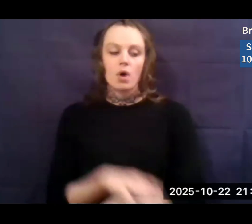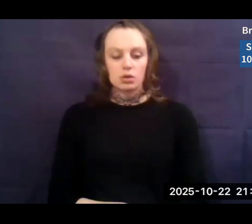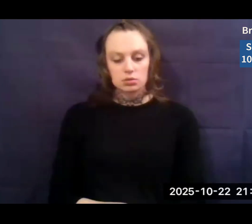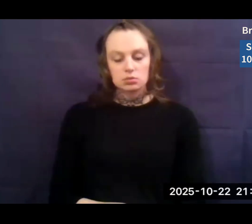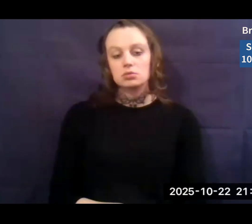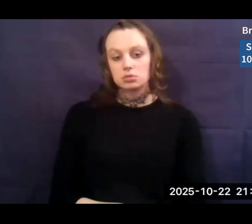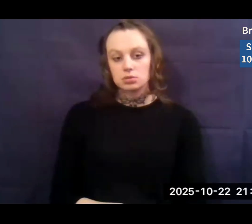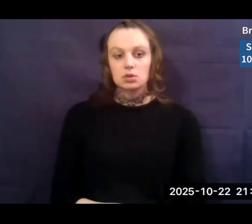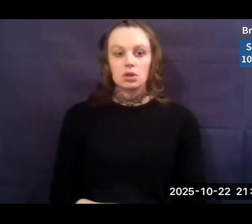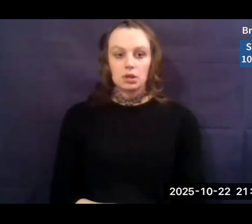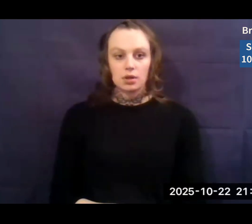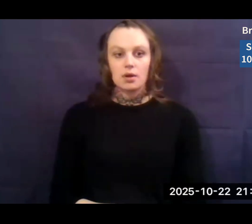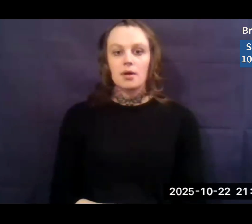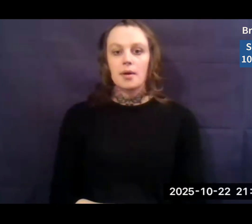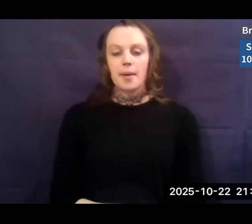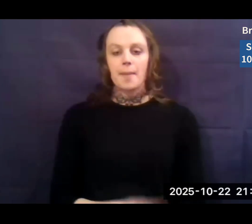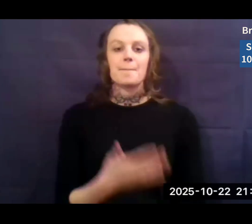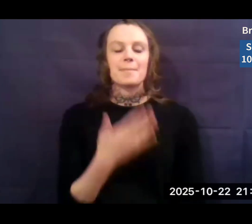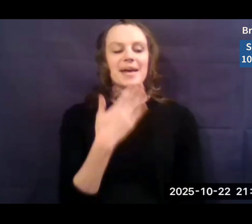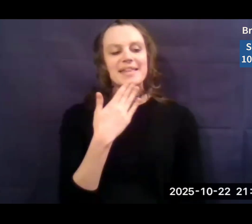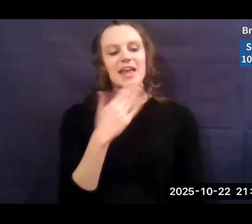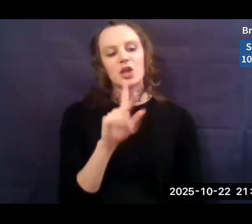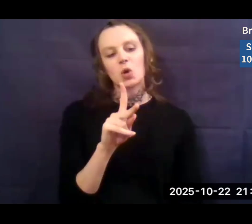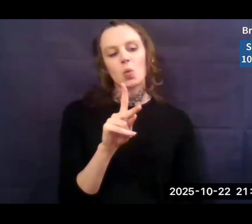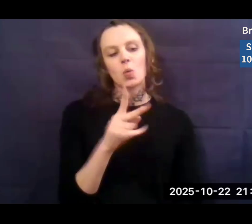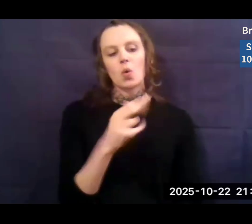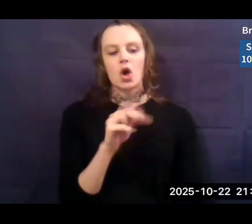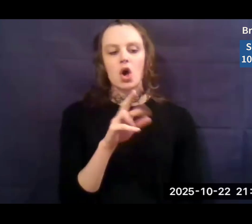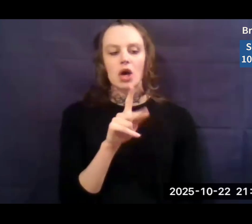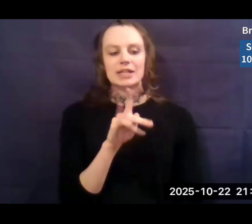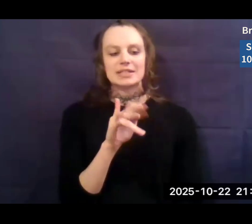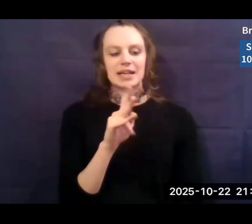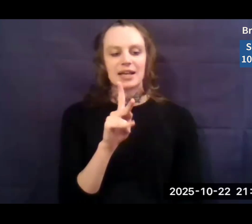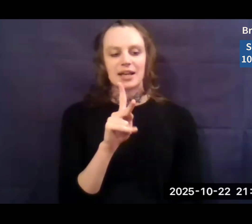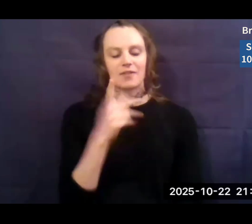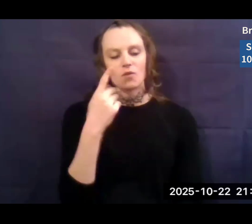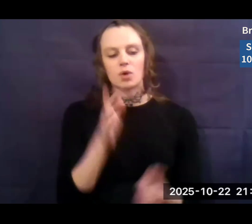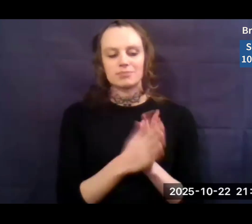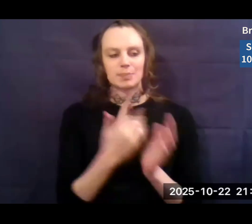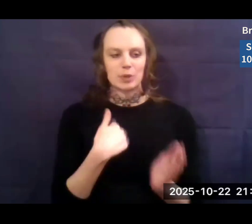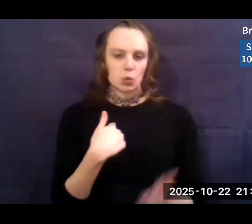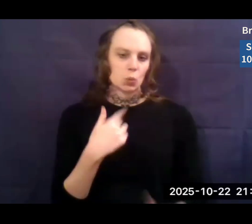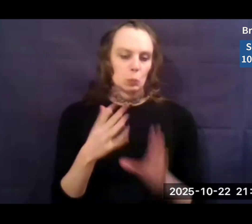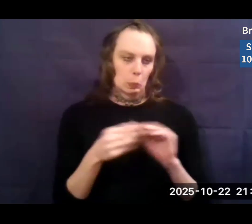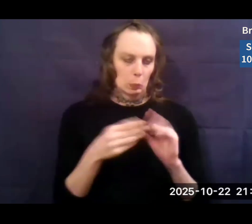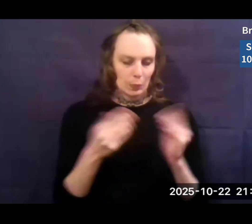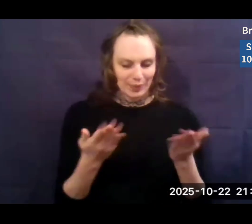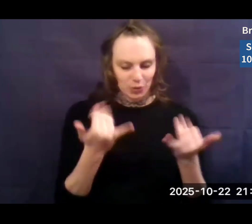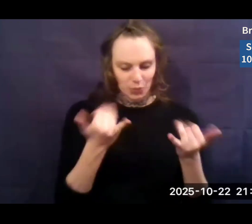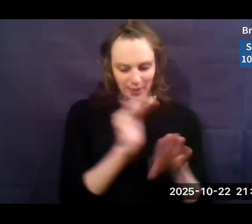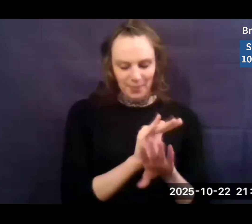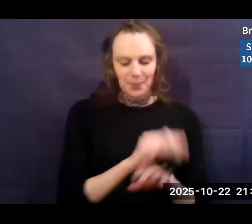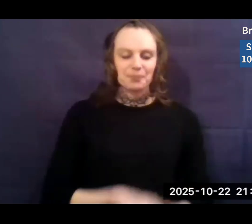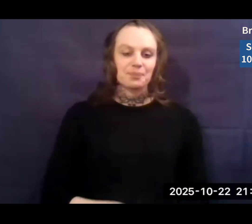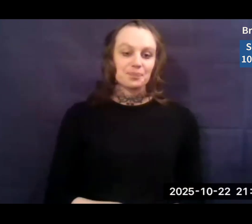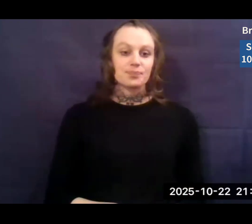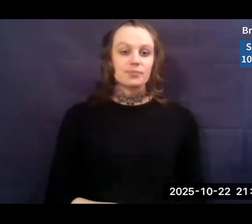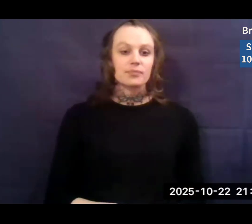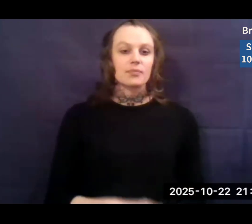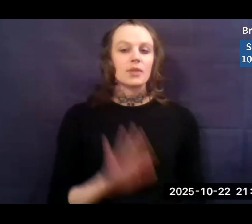and Thanks, Karthik, for asking me to speak tonight. Um,